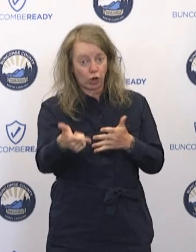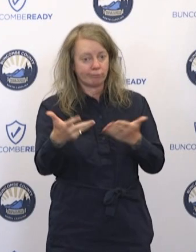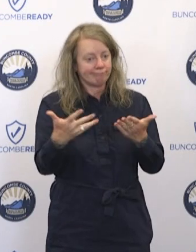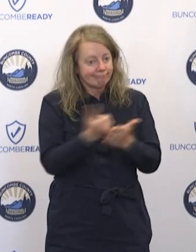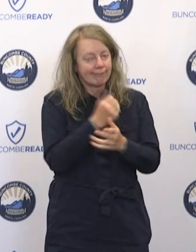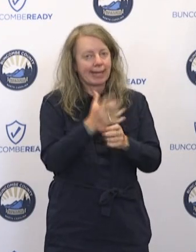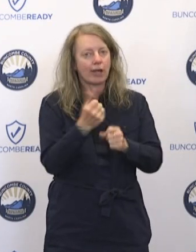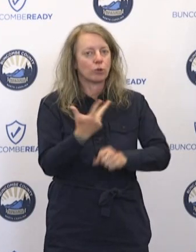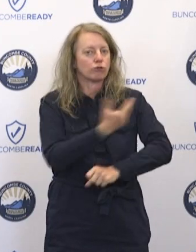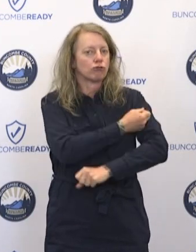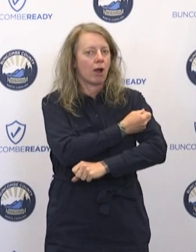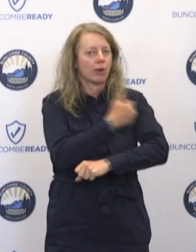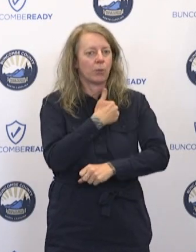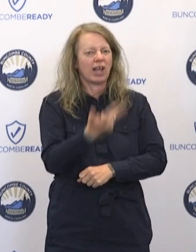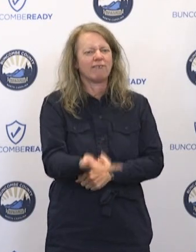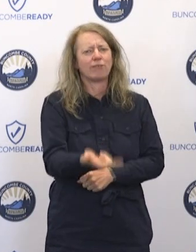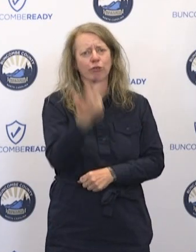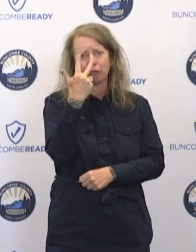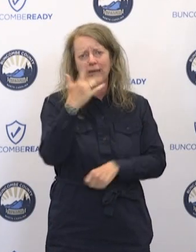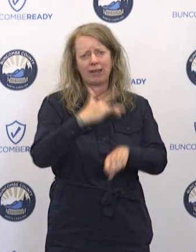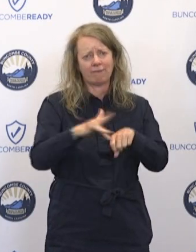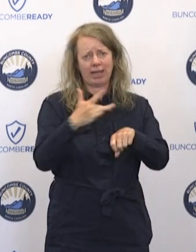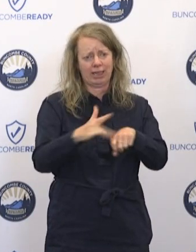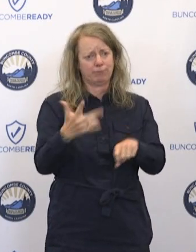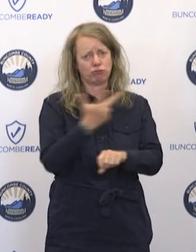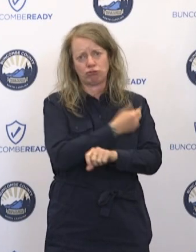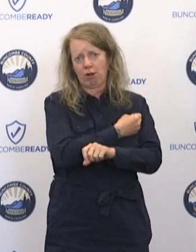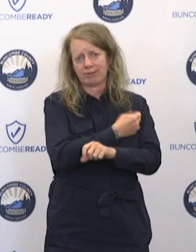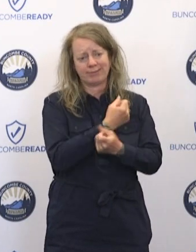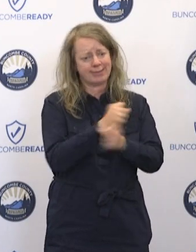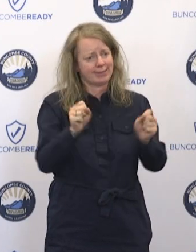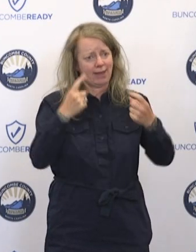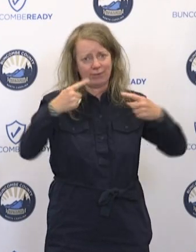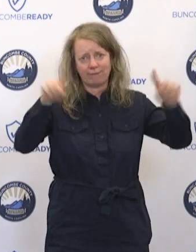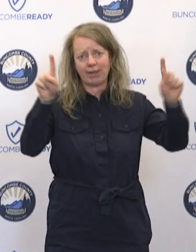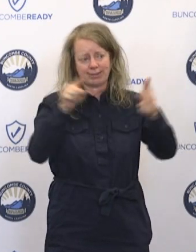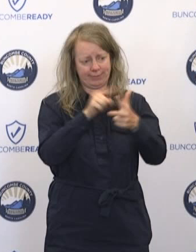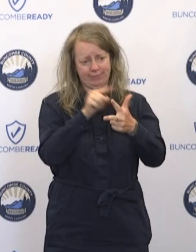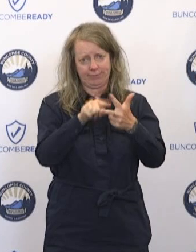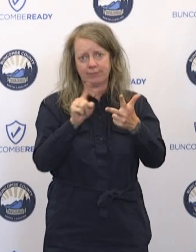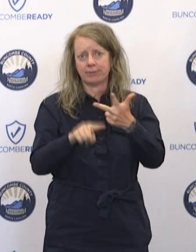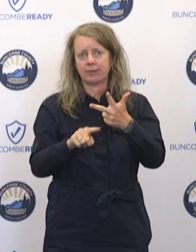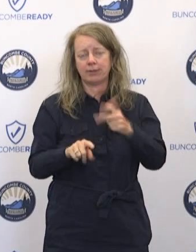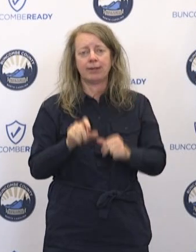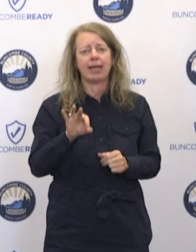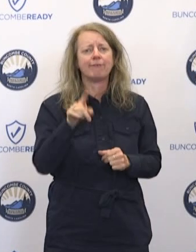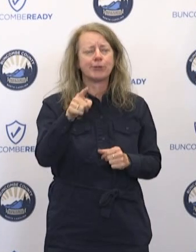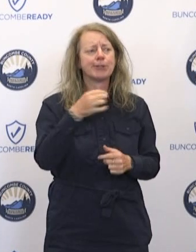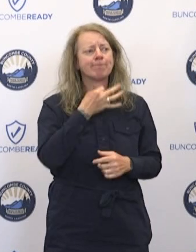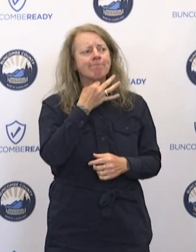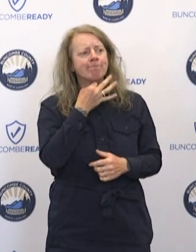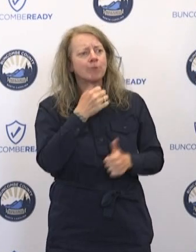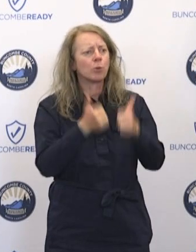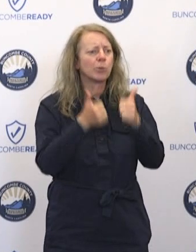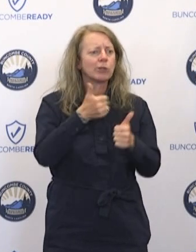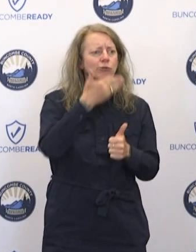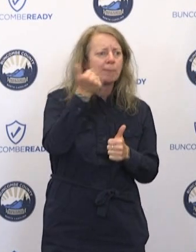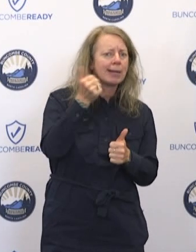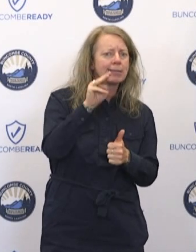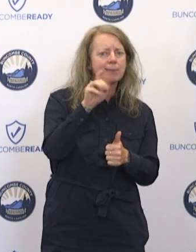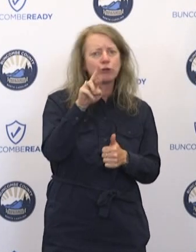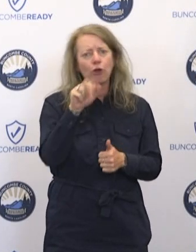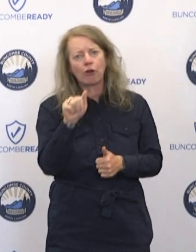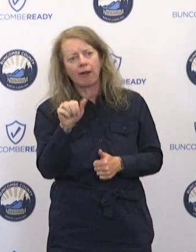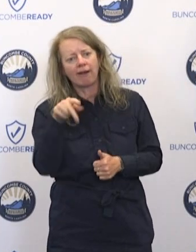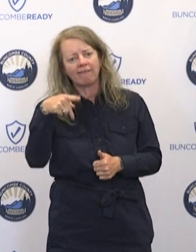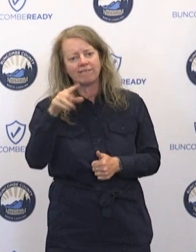have 3 safe and effective vaccines available in our state. If you are wondering which is the best for you,